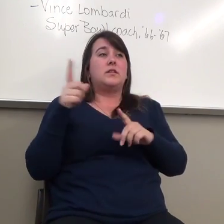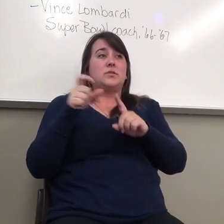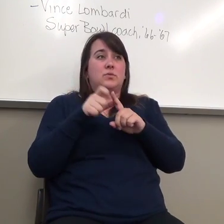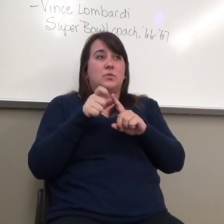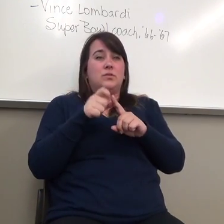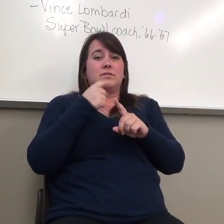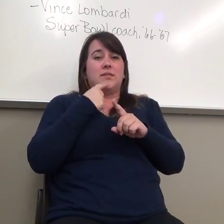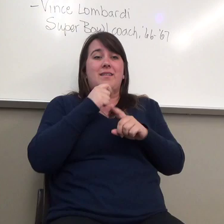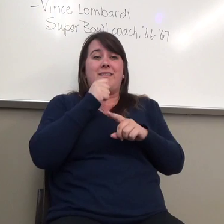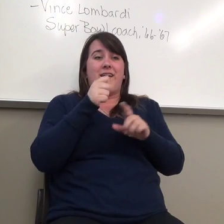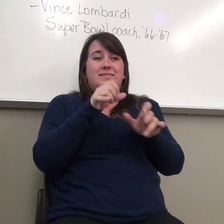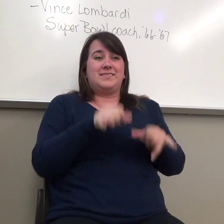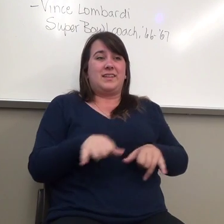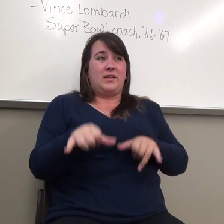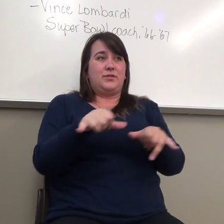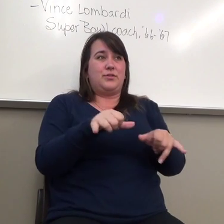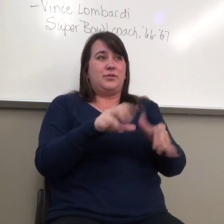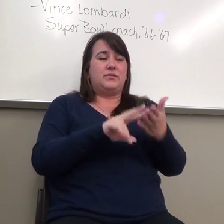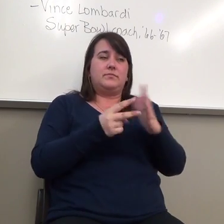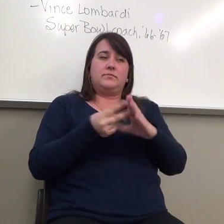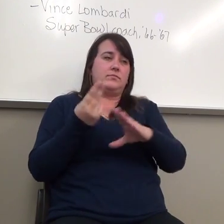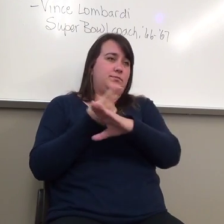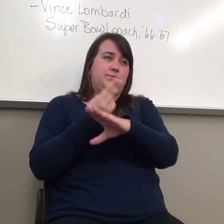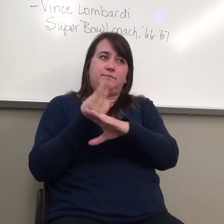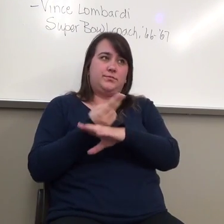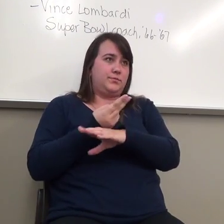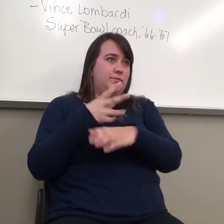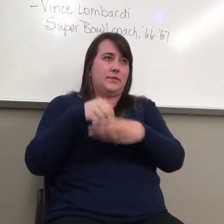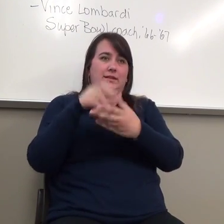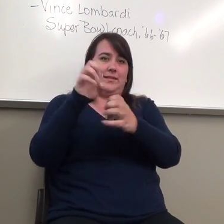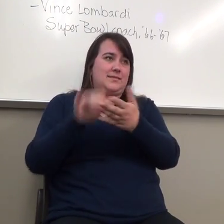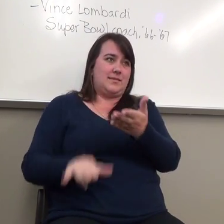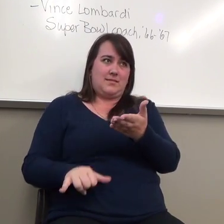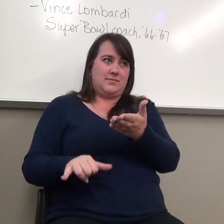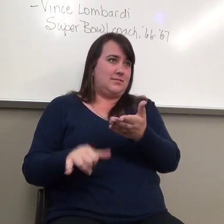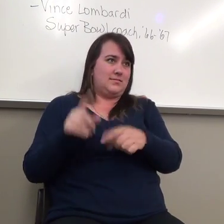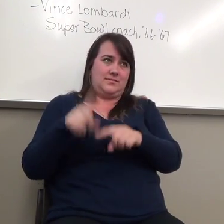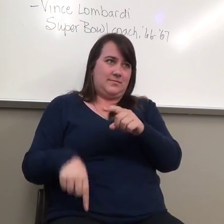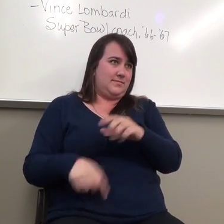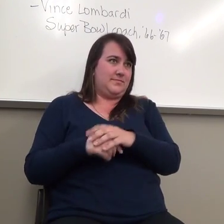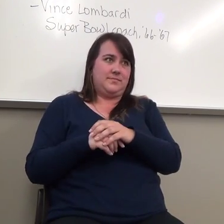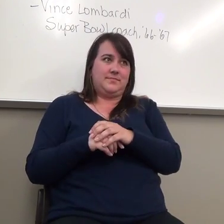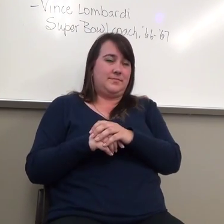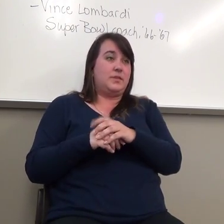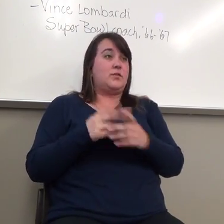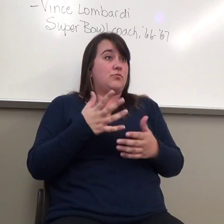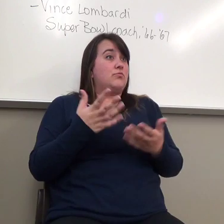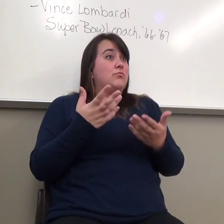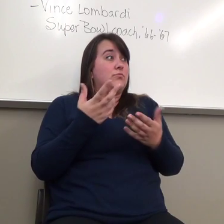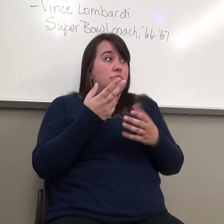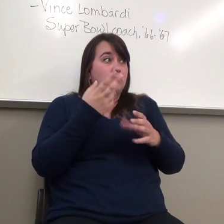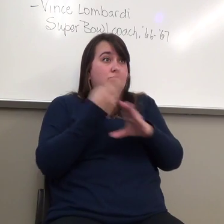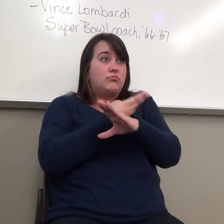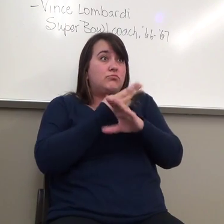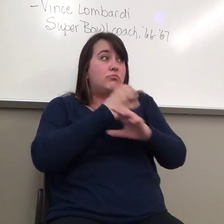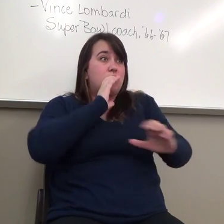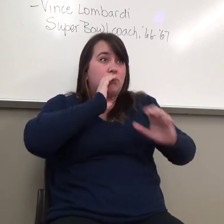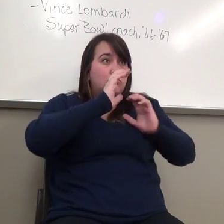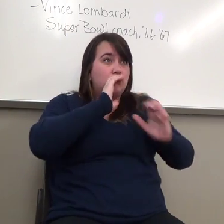are marked as non-standard, you can't use them in your papers. Feel free to go ahead and use them in your speech. I'm not trying to